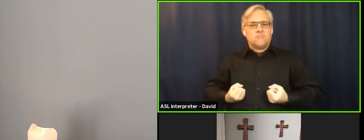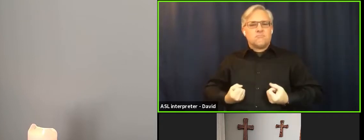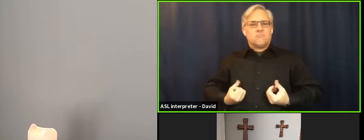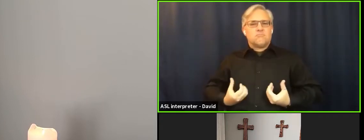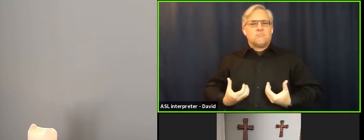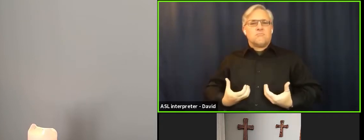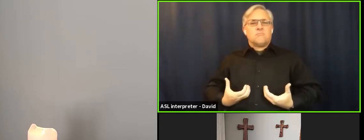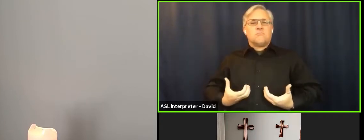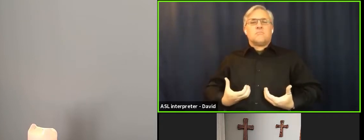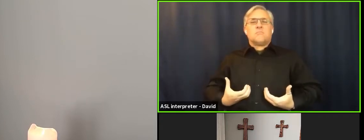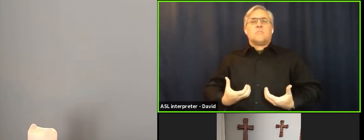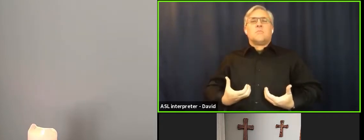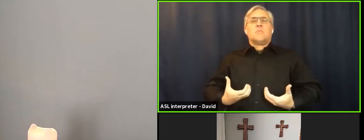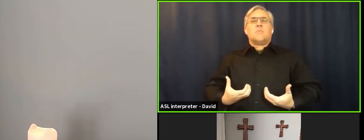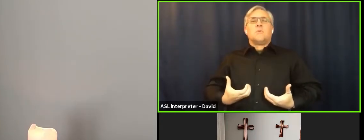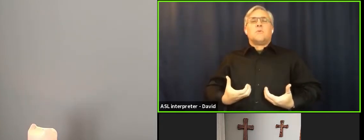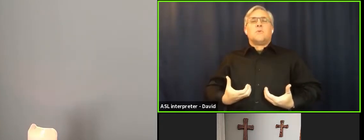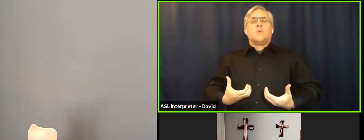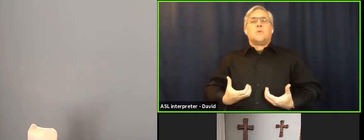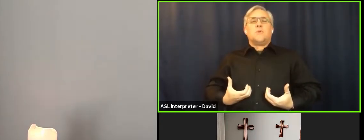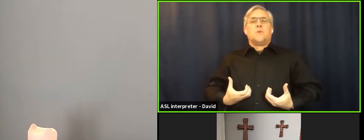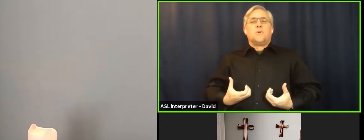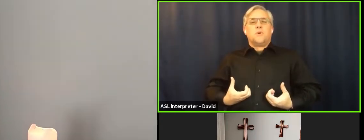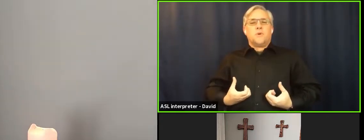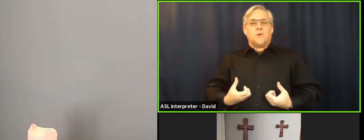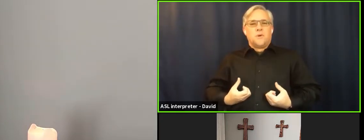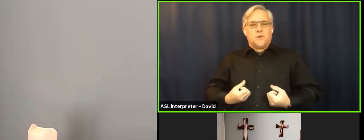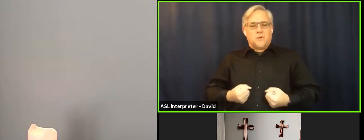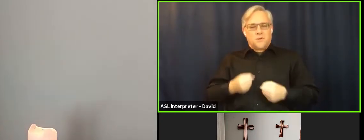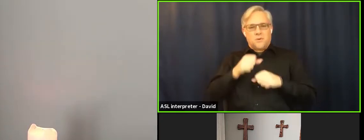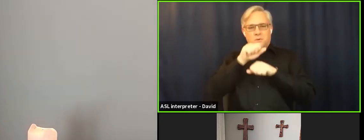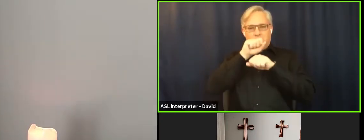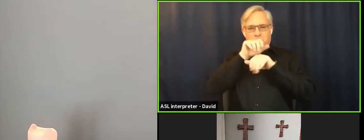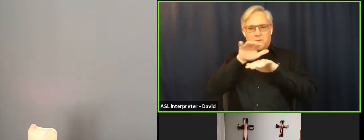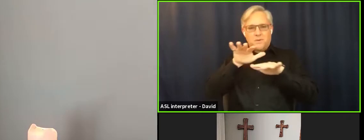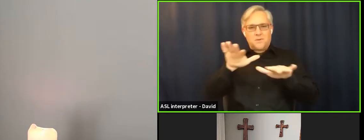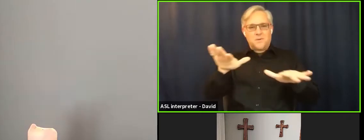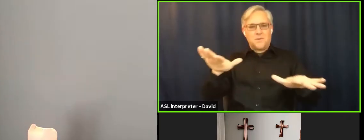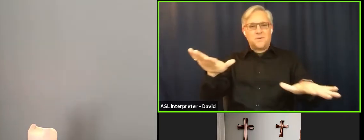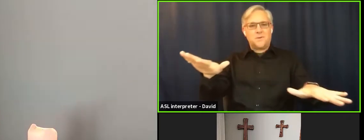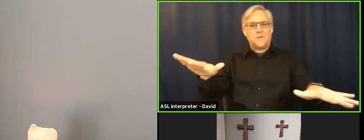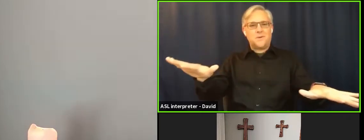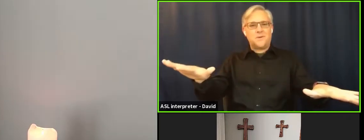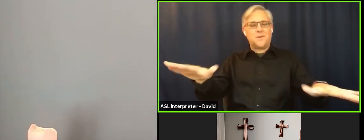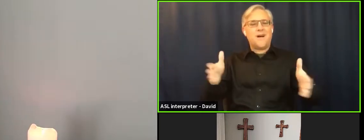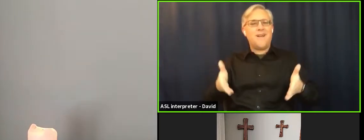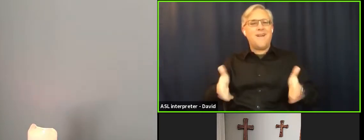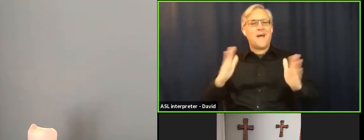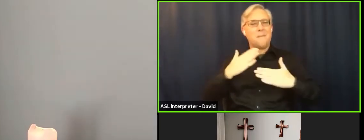and let your body relax as we enter into worship.